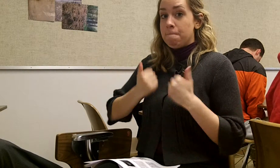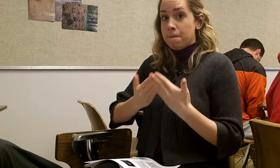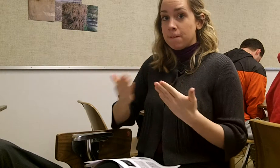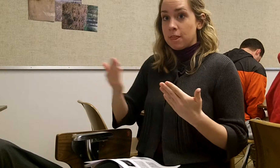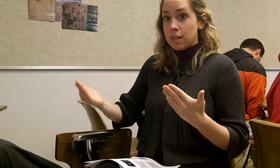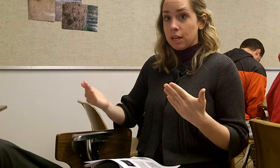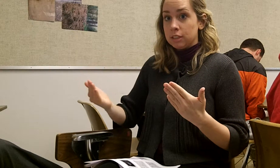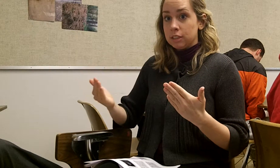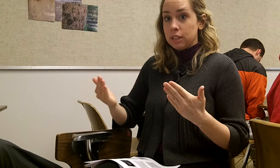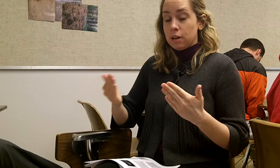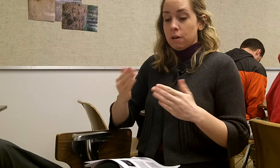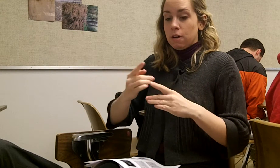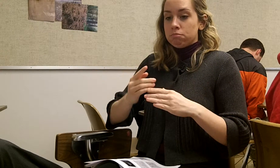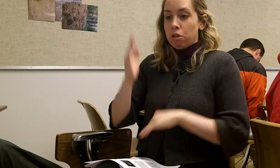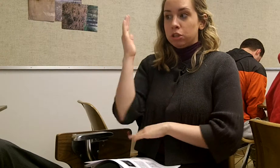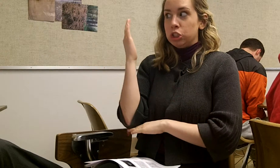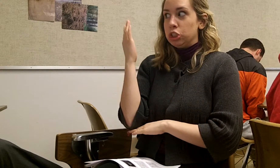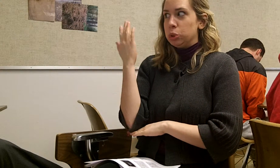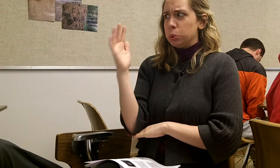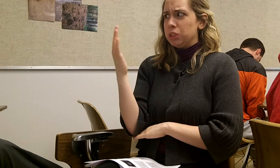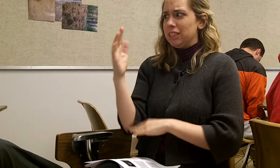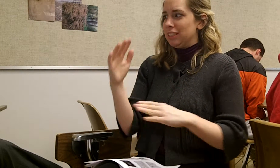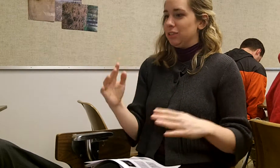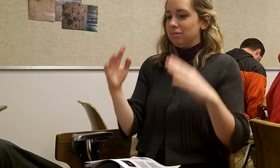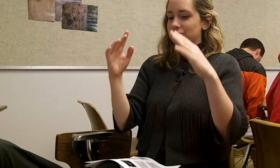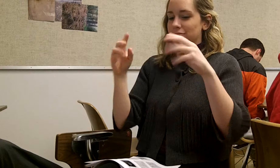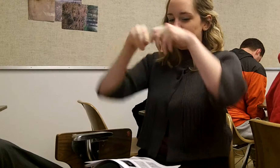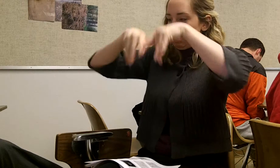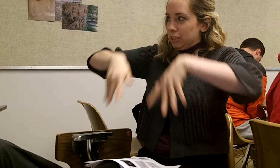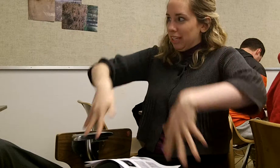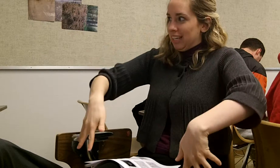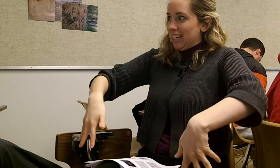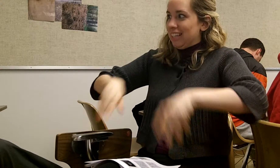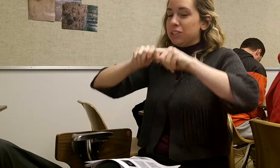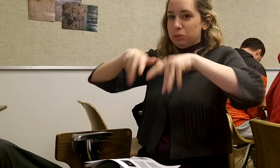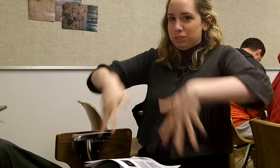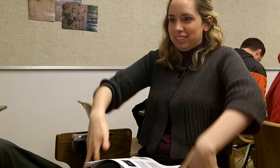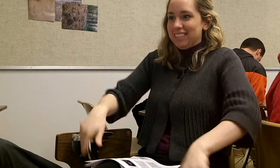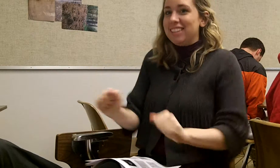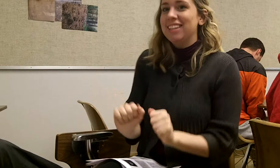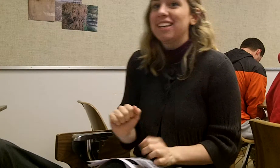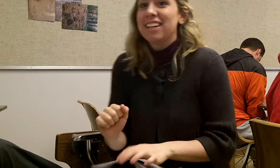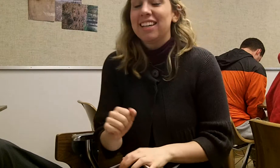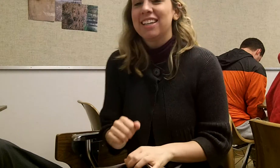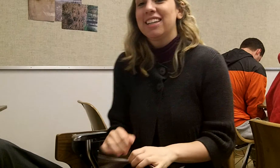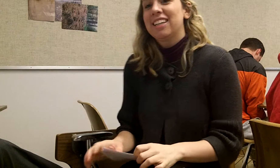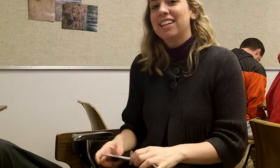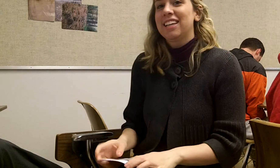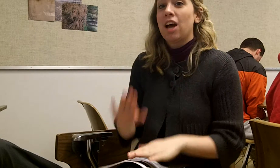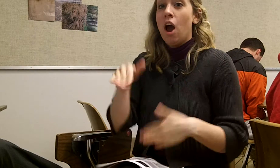tree that have very similar sequence and probably do very similar types of functions in the cell. They all work